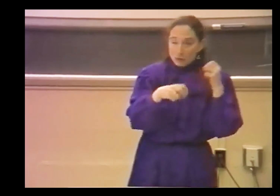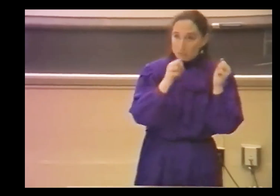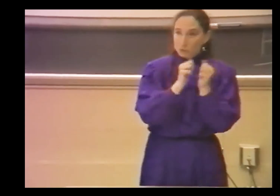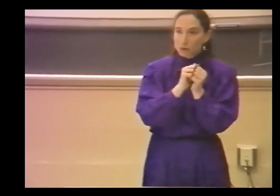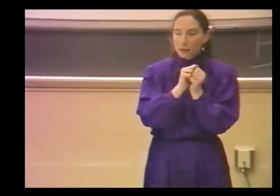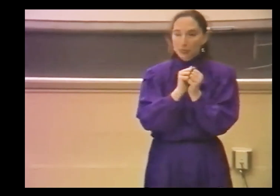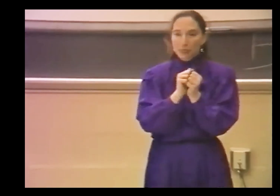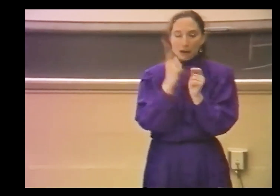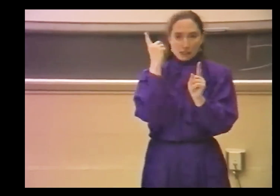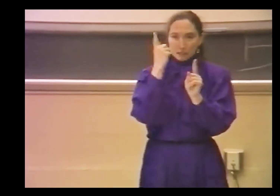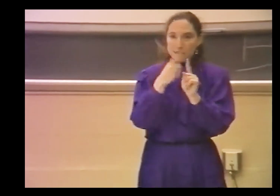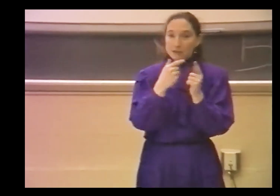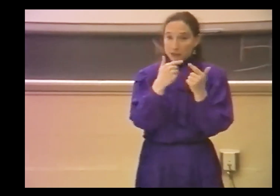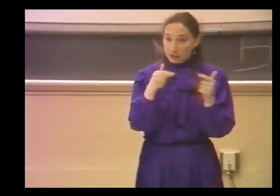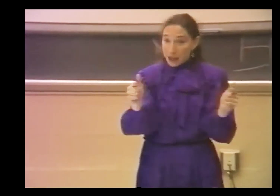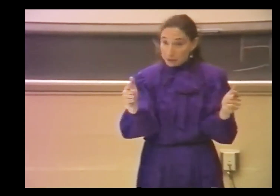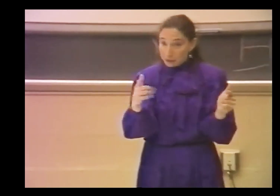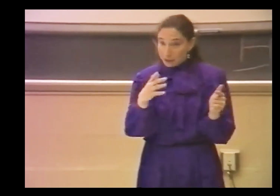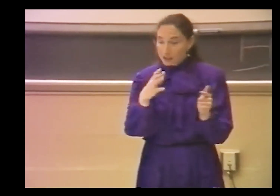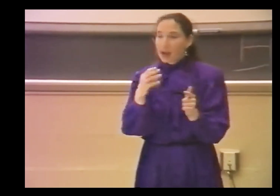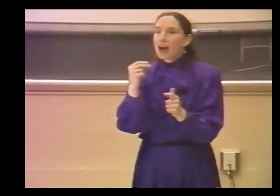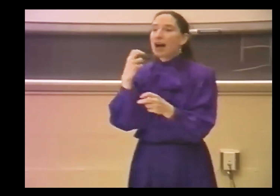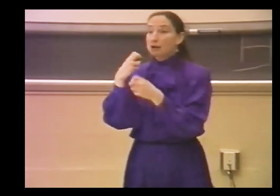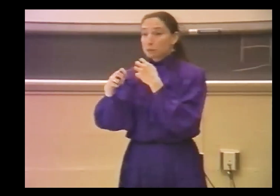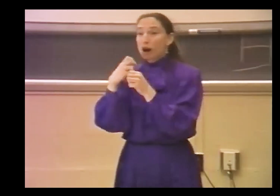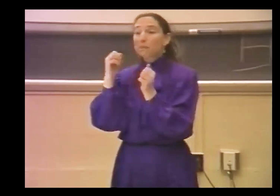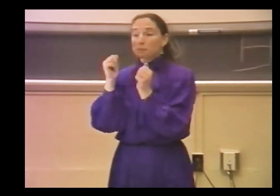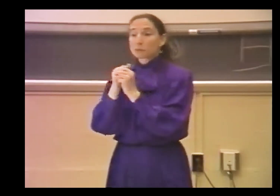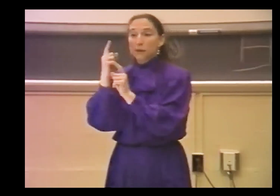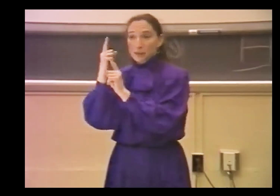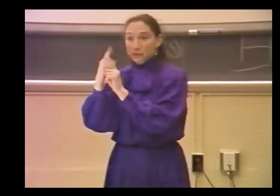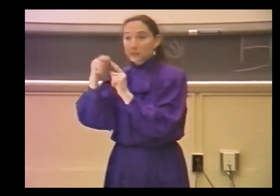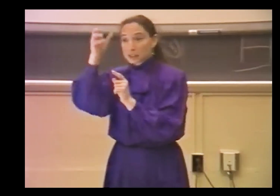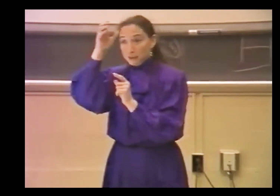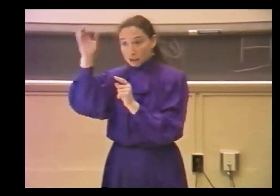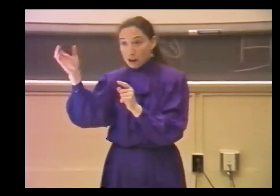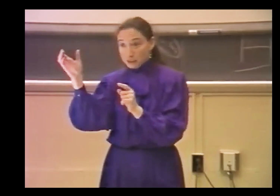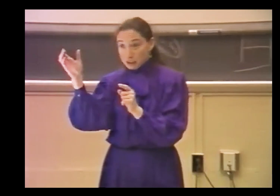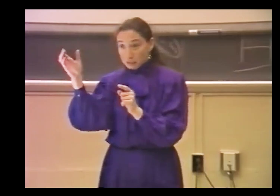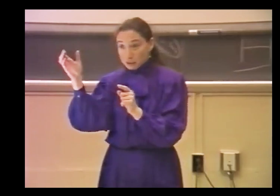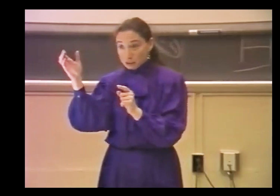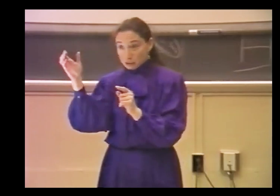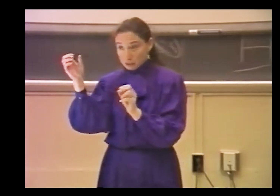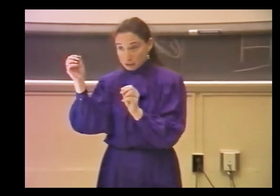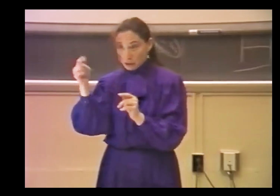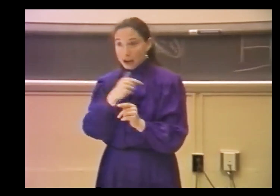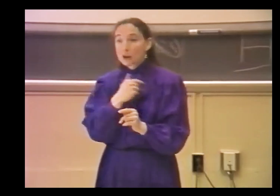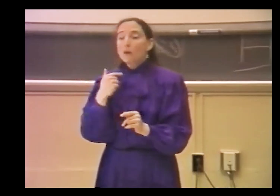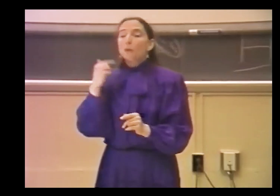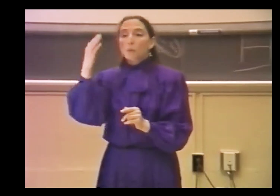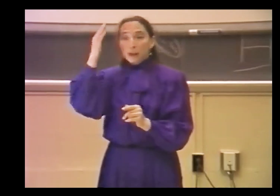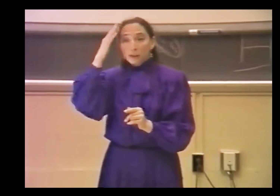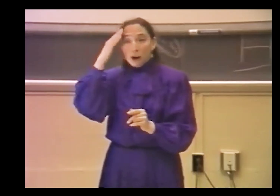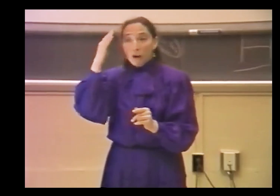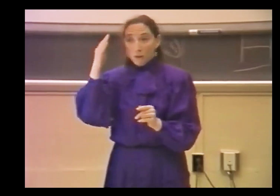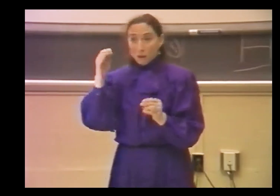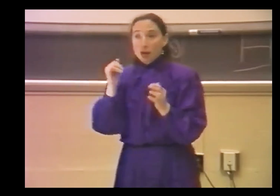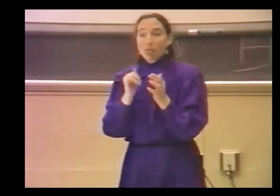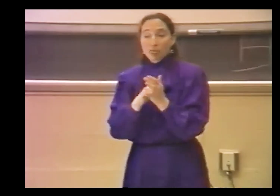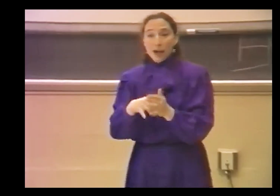problems with a specific language and problems with a specific concept. Okay? We know